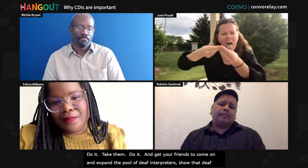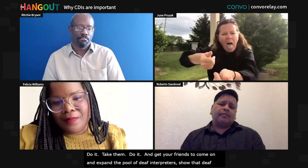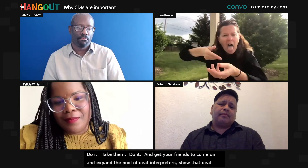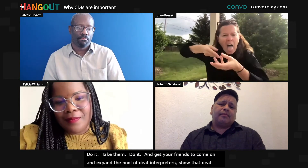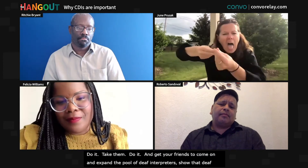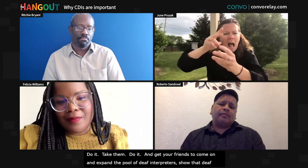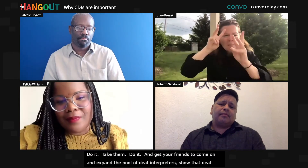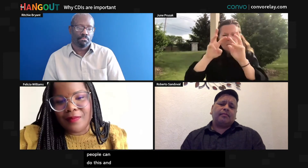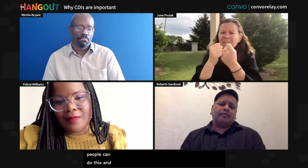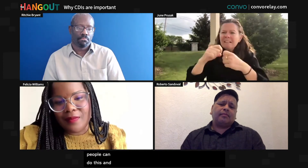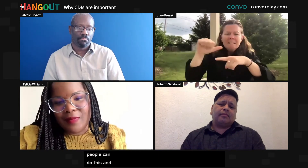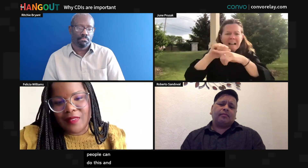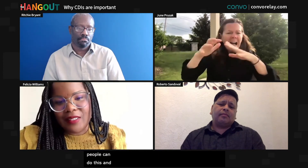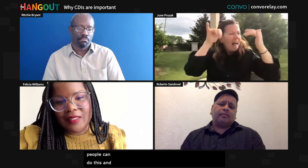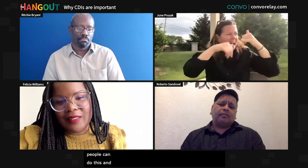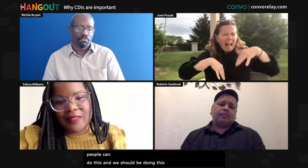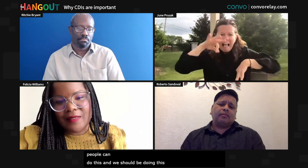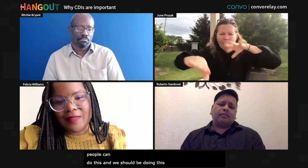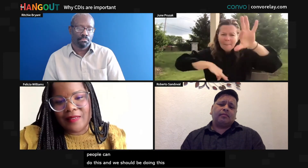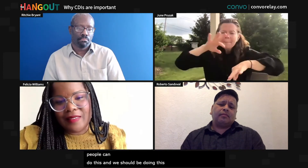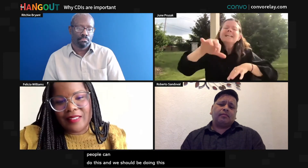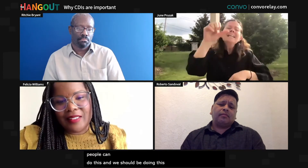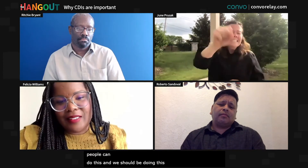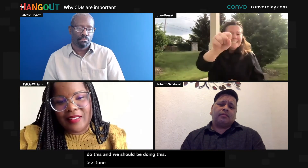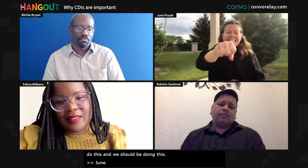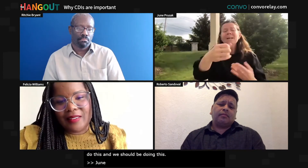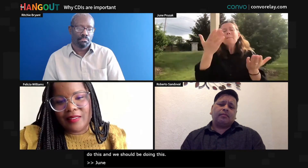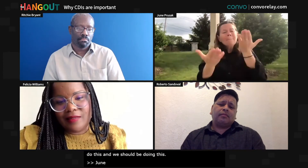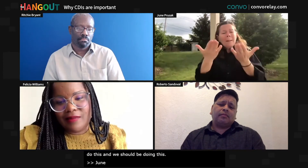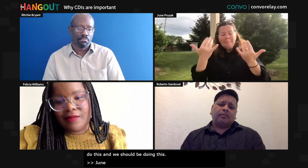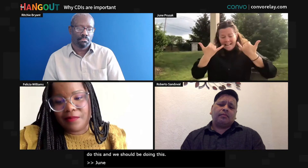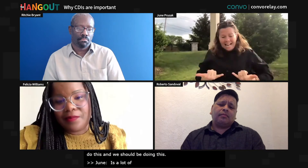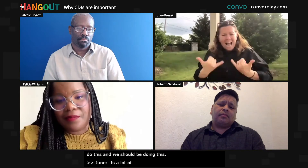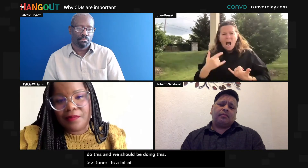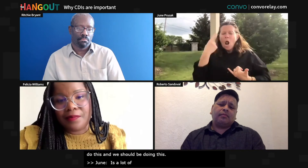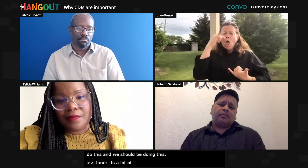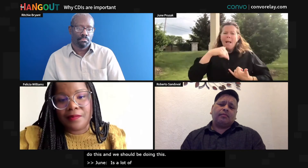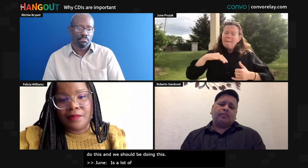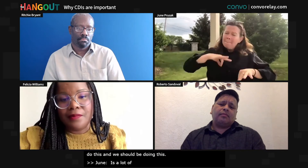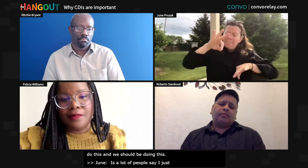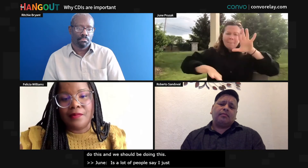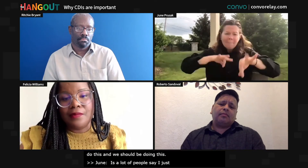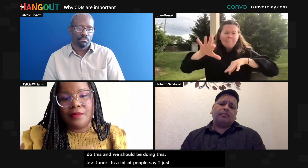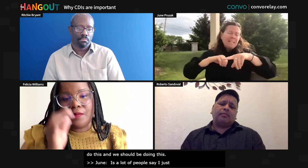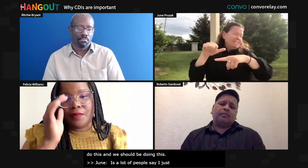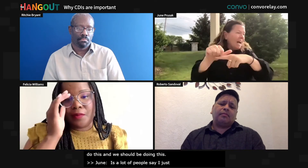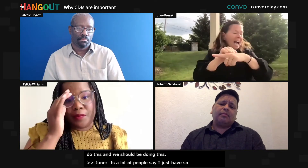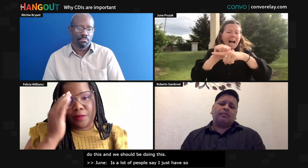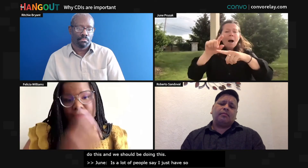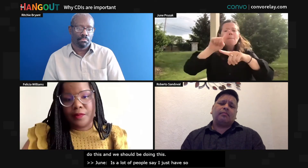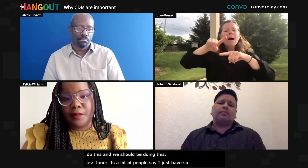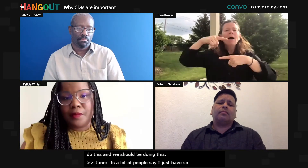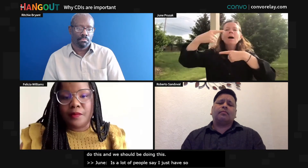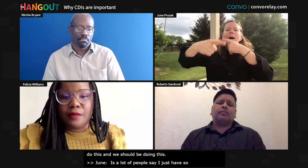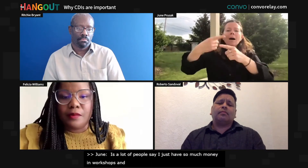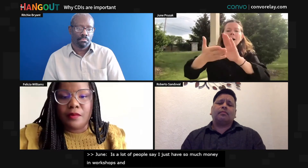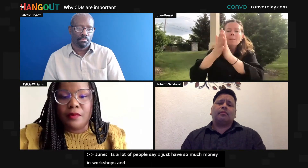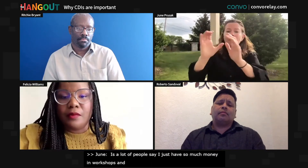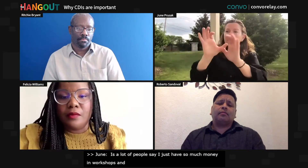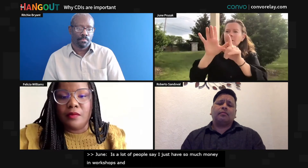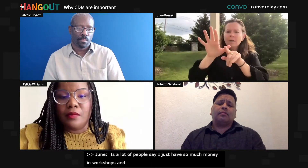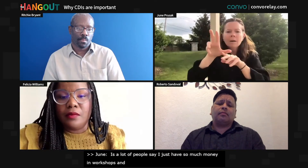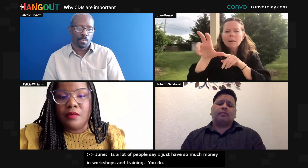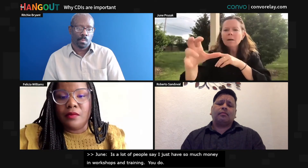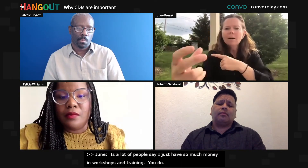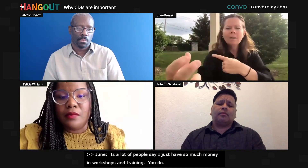this. This is June. A lot of people say, "Oh, I just spent so much money on workshop and trainings." You do, yes. Maybe now it looks like you're spending a lot of money on this